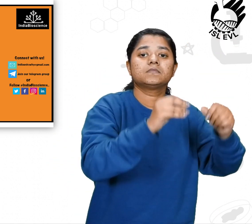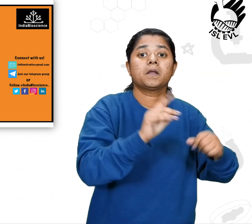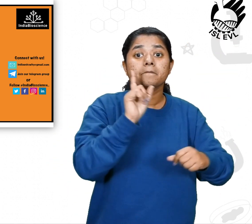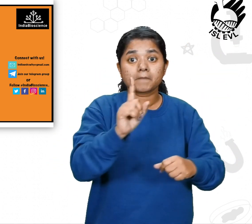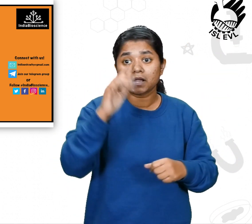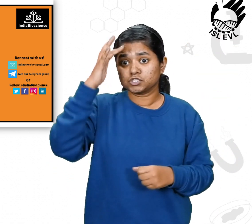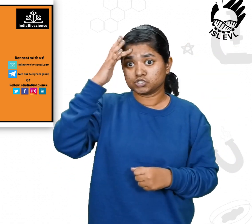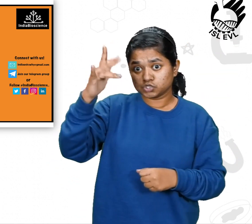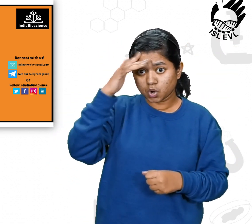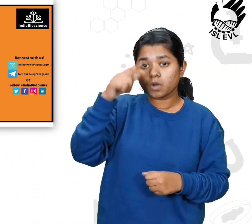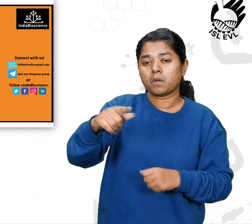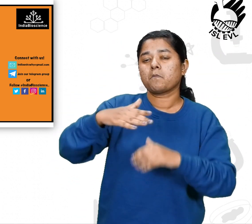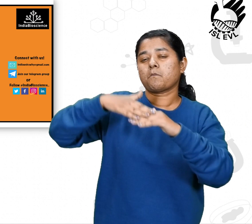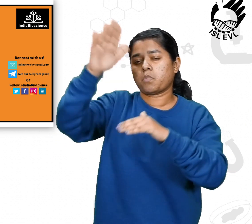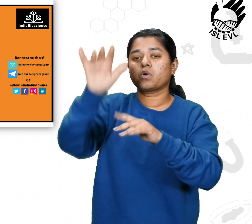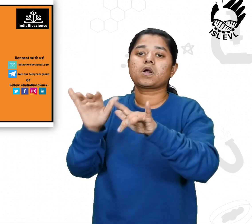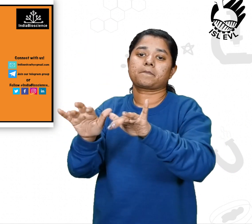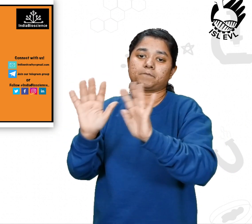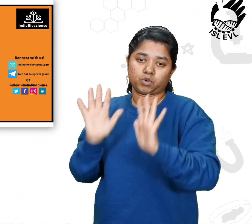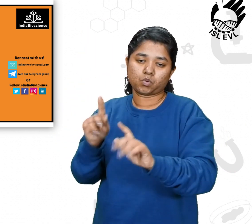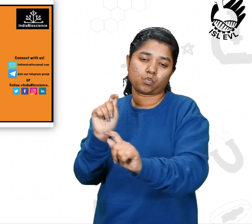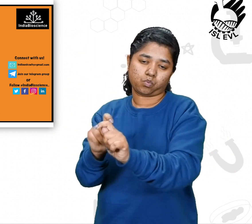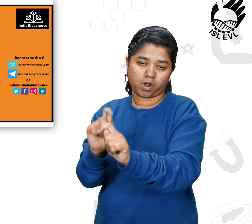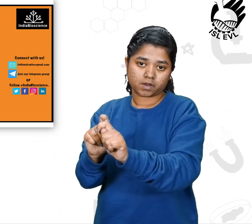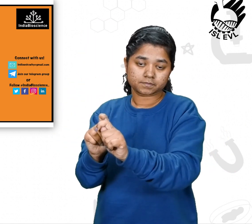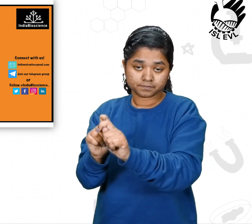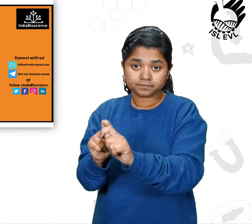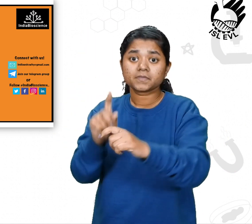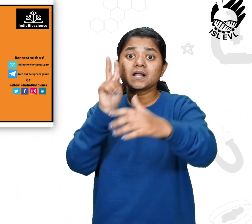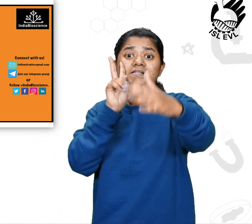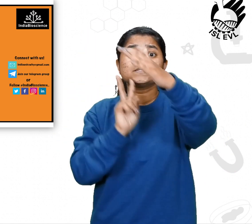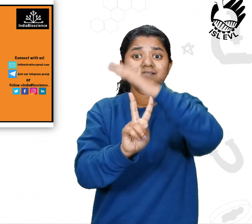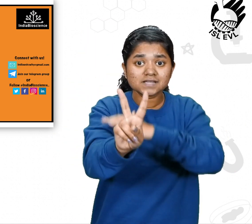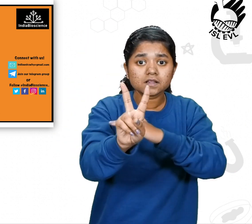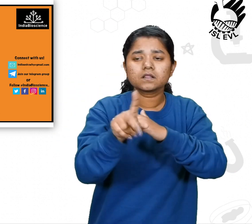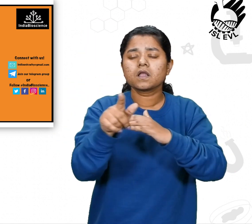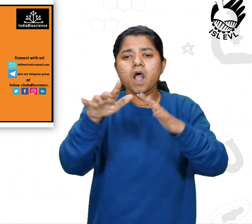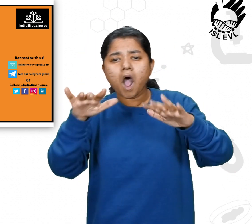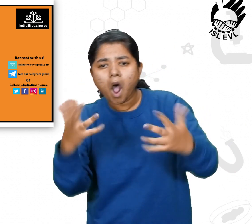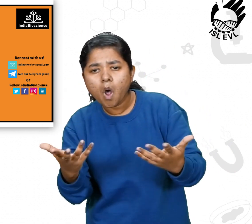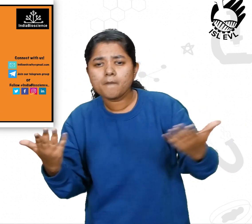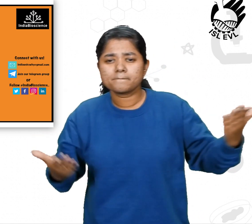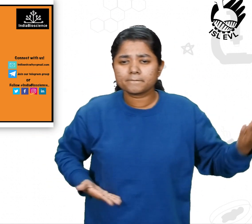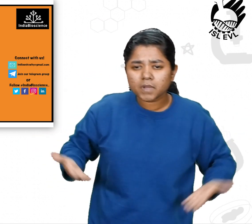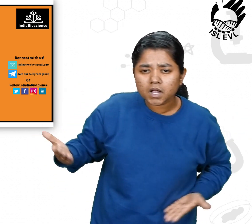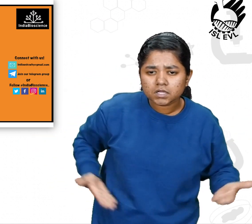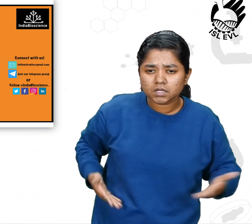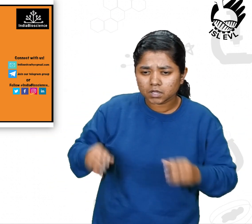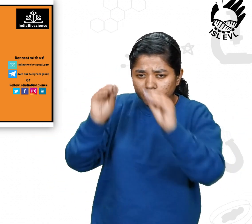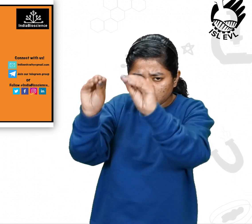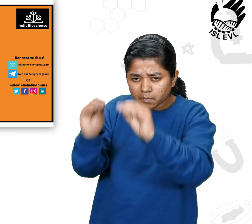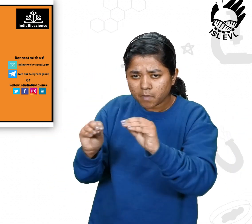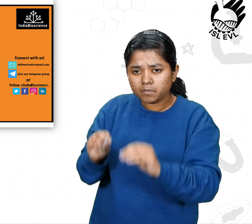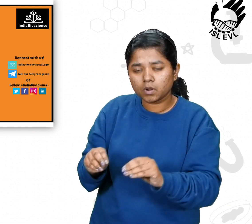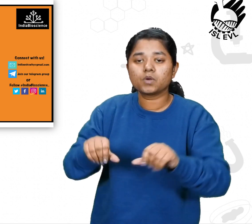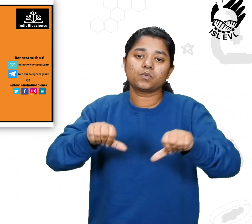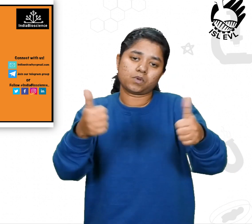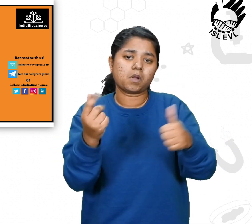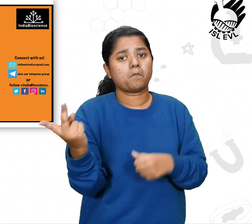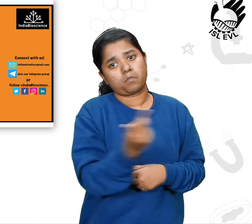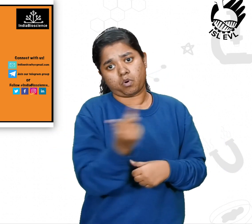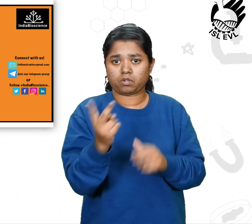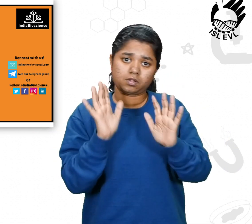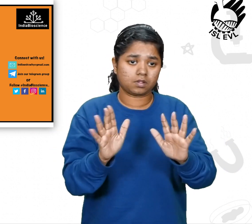mathematically calculate or sometimes computationally calculate, or like, so those are the two approaches, sort of, then they go together.